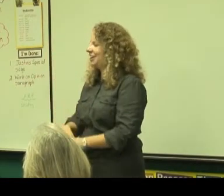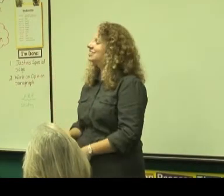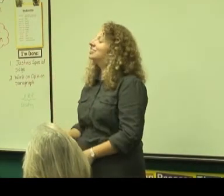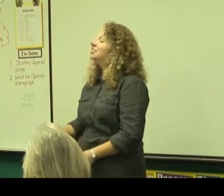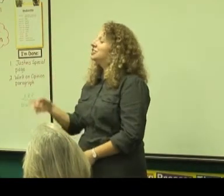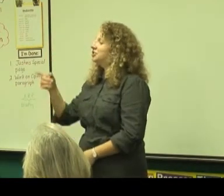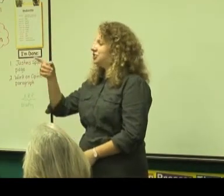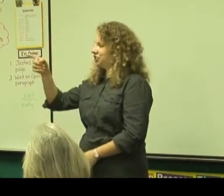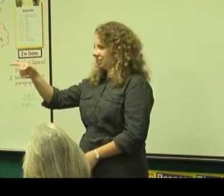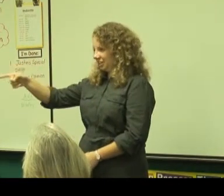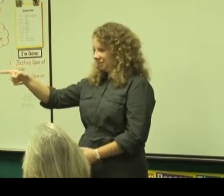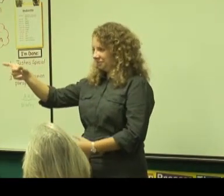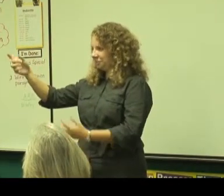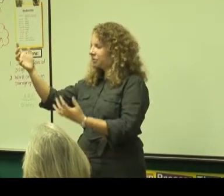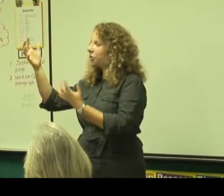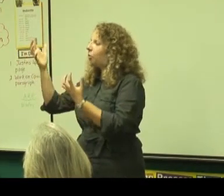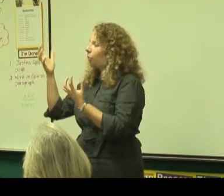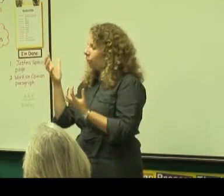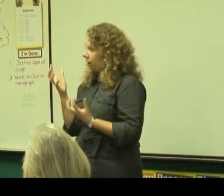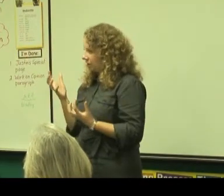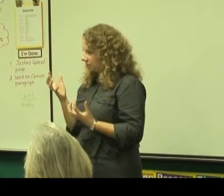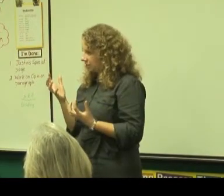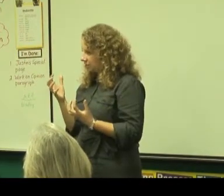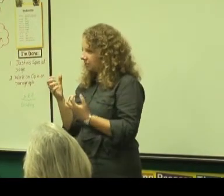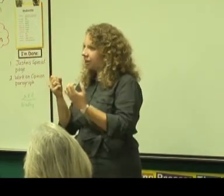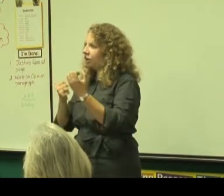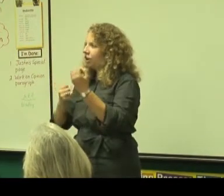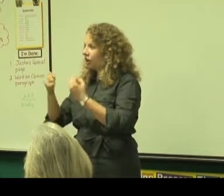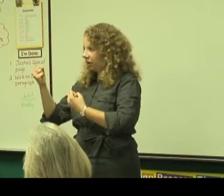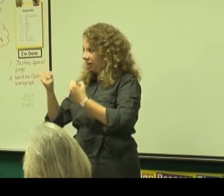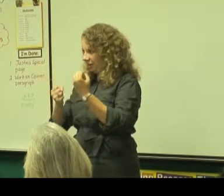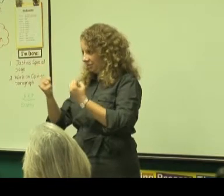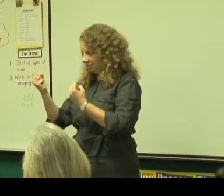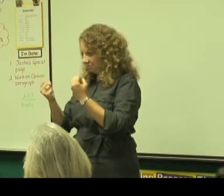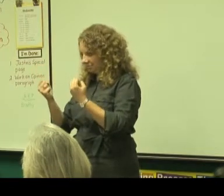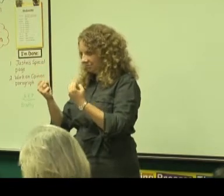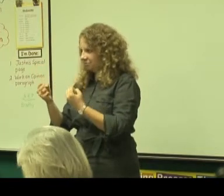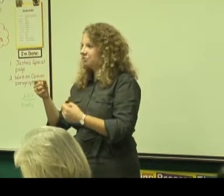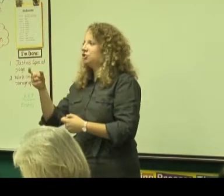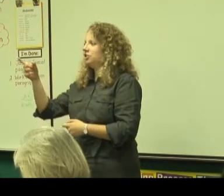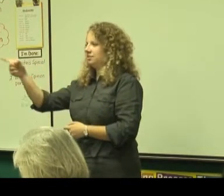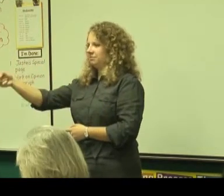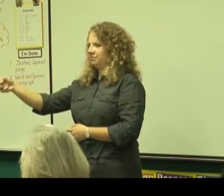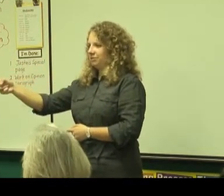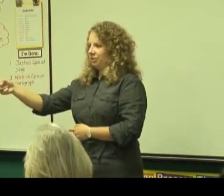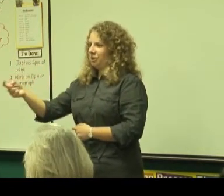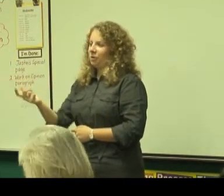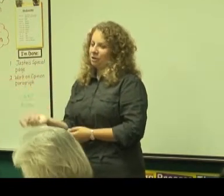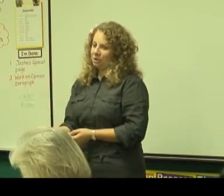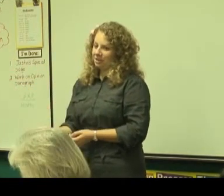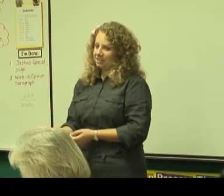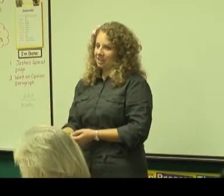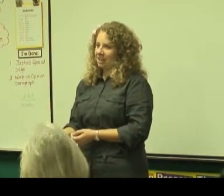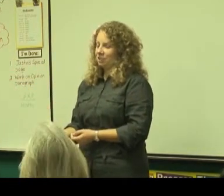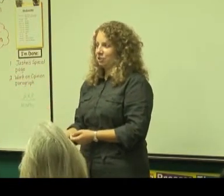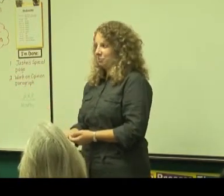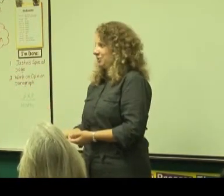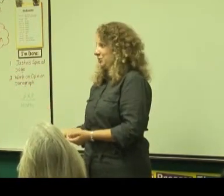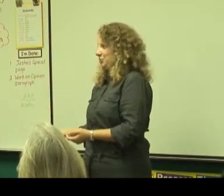great. She wants car, she. Or you could say she wants